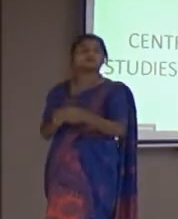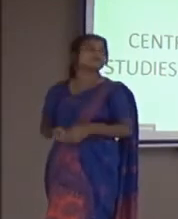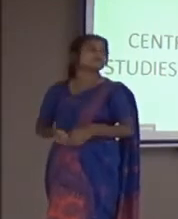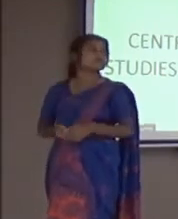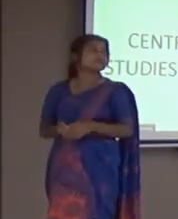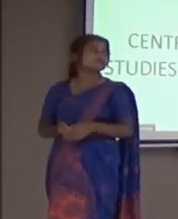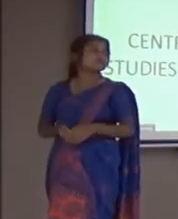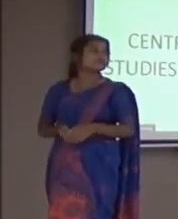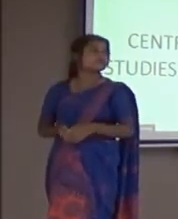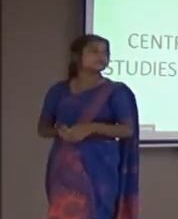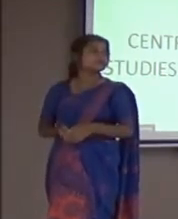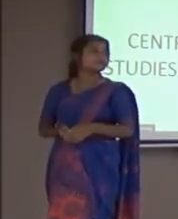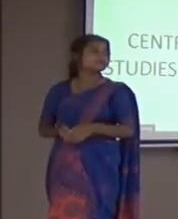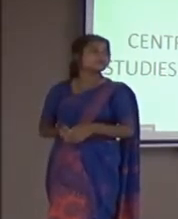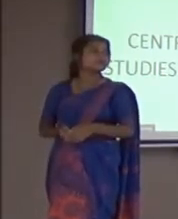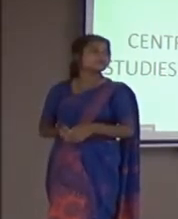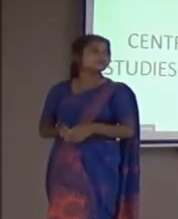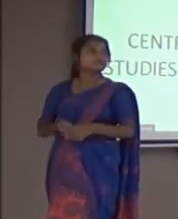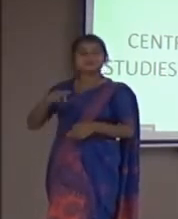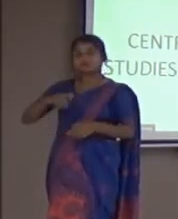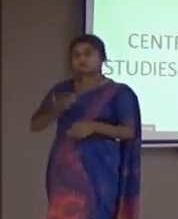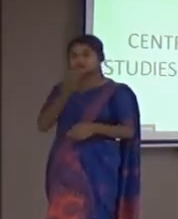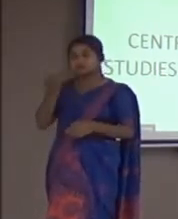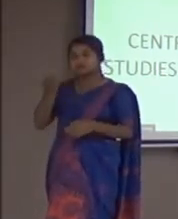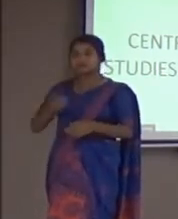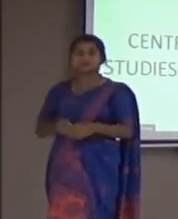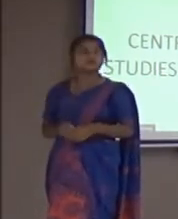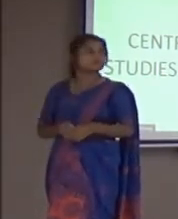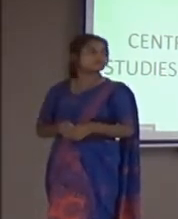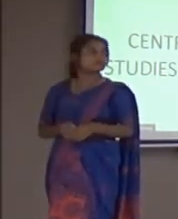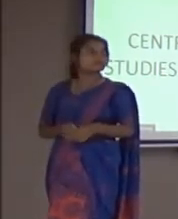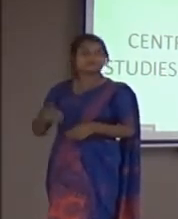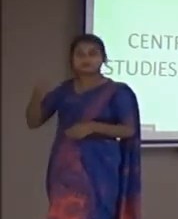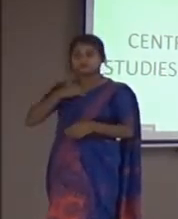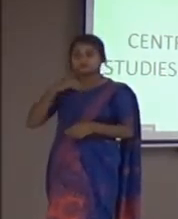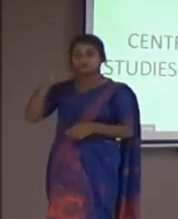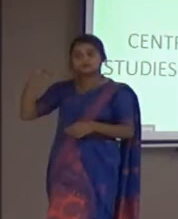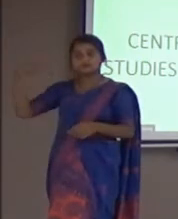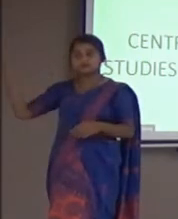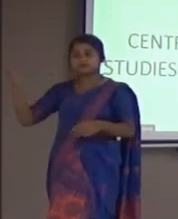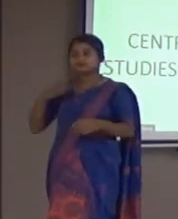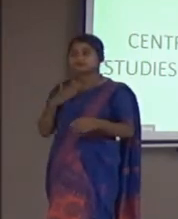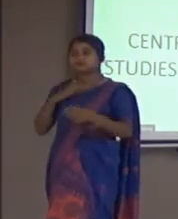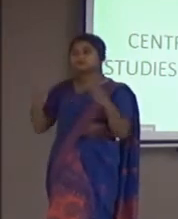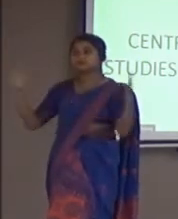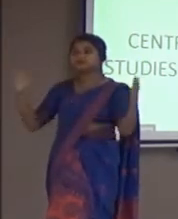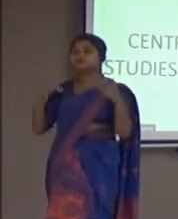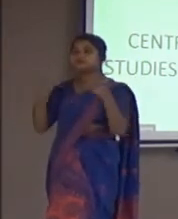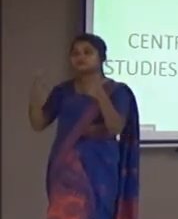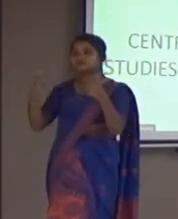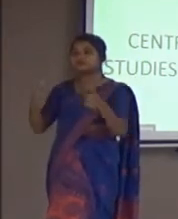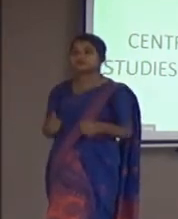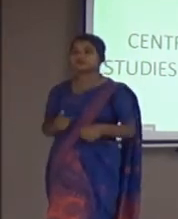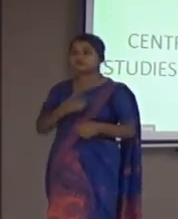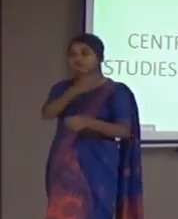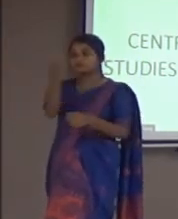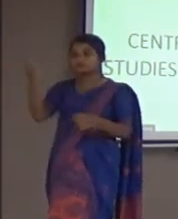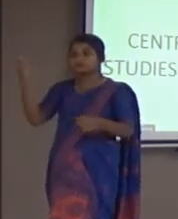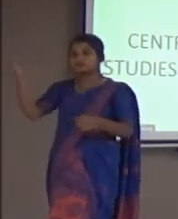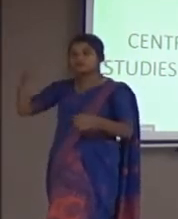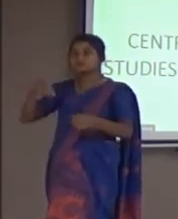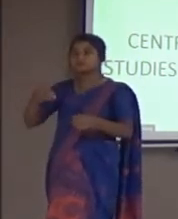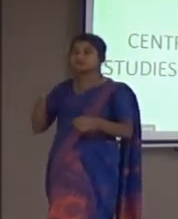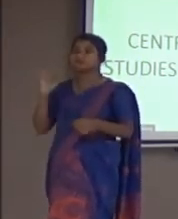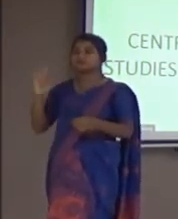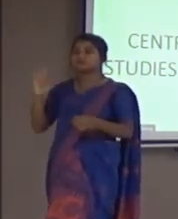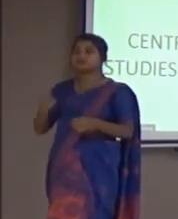ourselves. So on this occasion, I feel really blessed by the presence of such